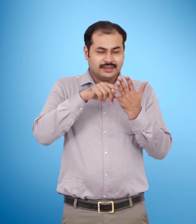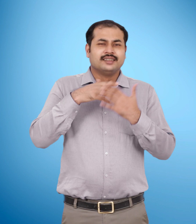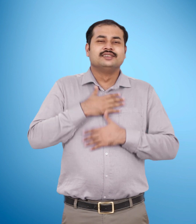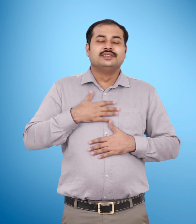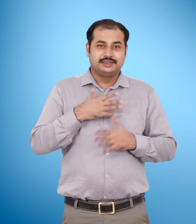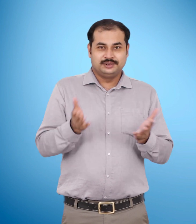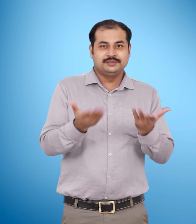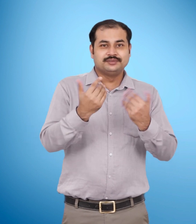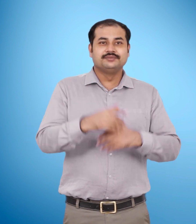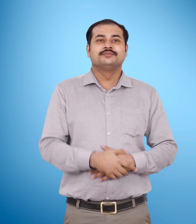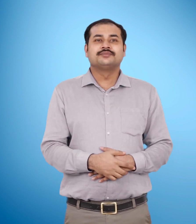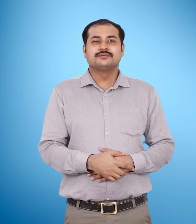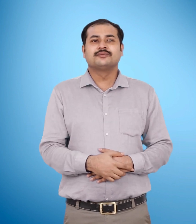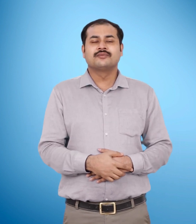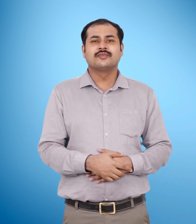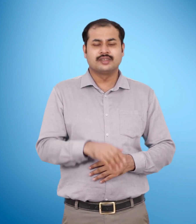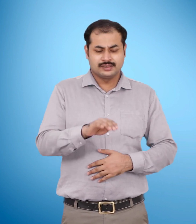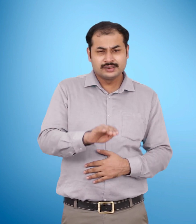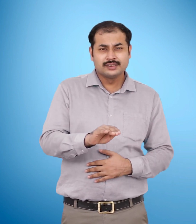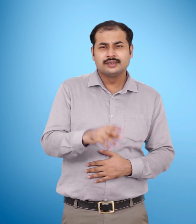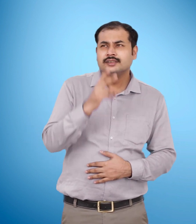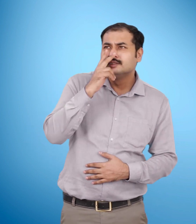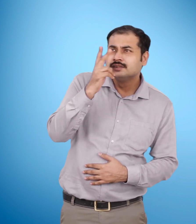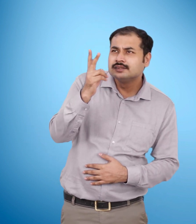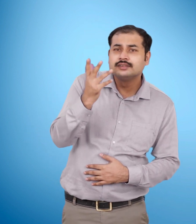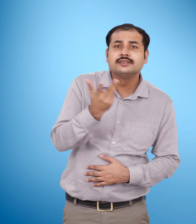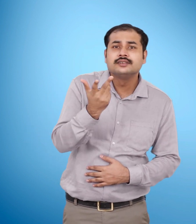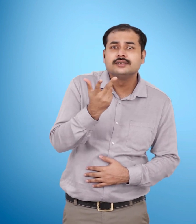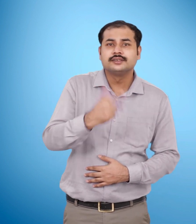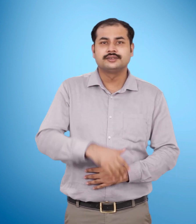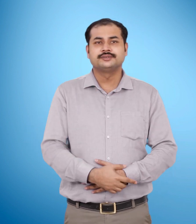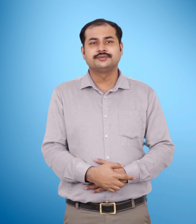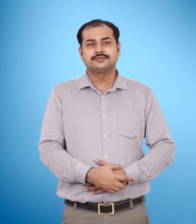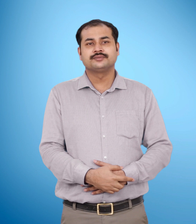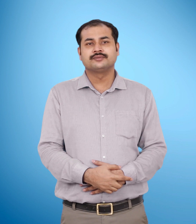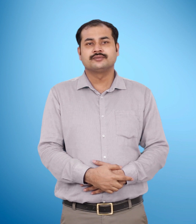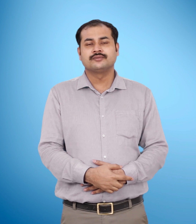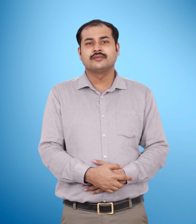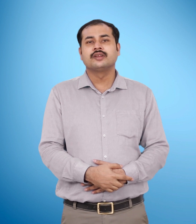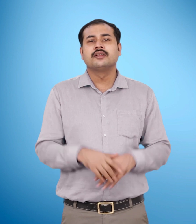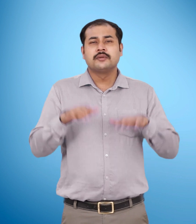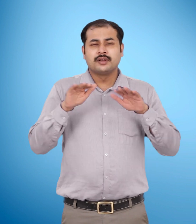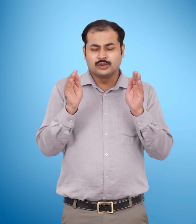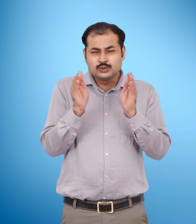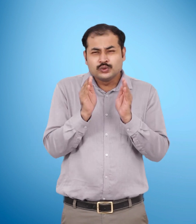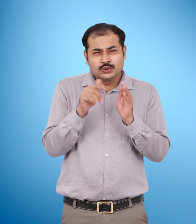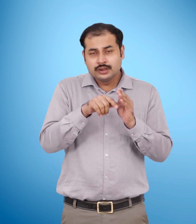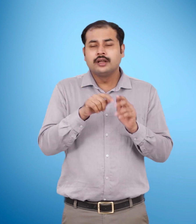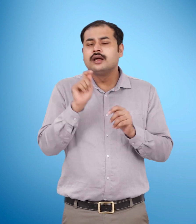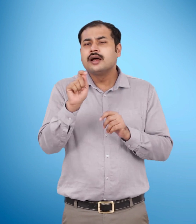Reading is fun. What did the child see? What was the little bird